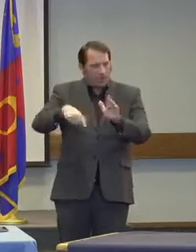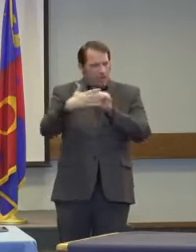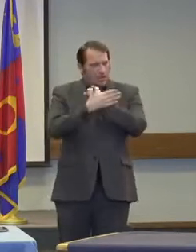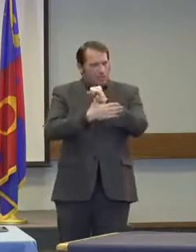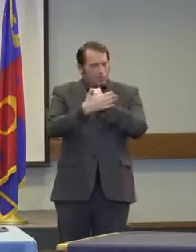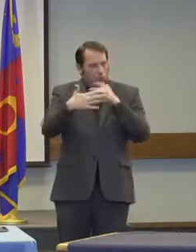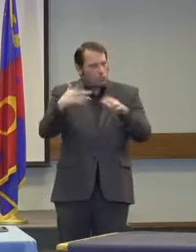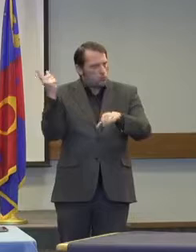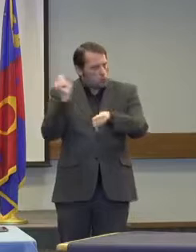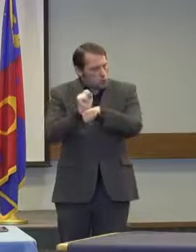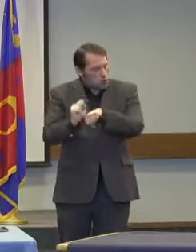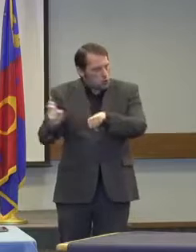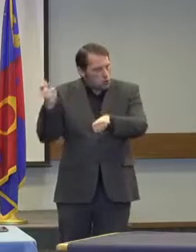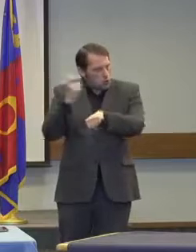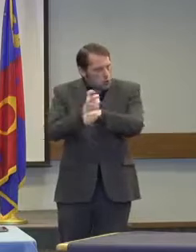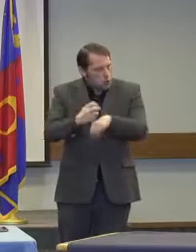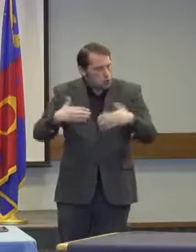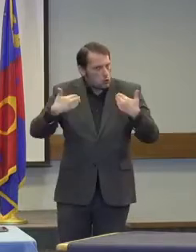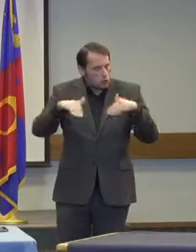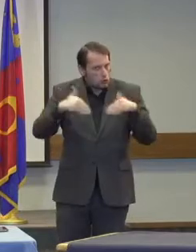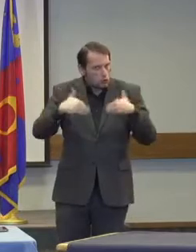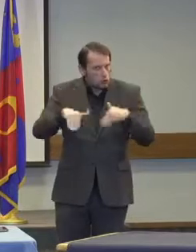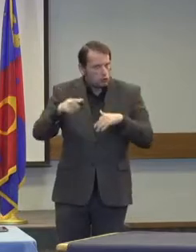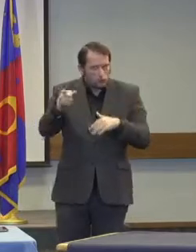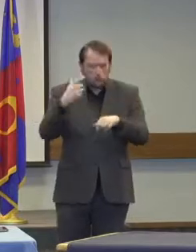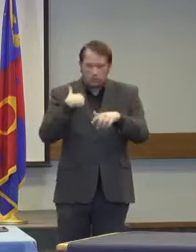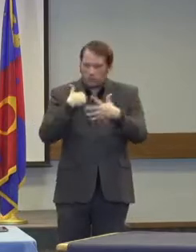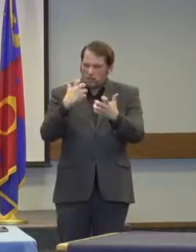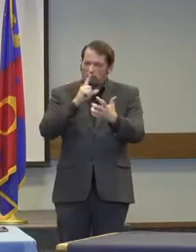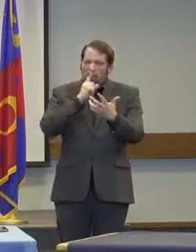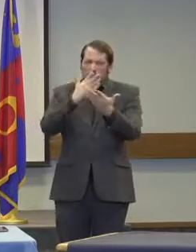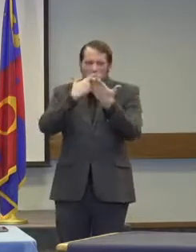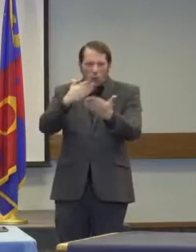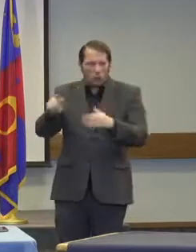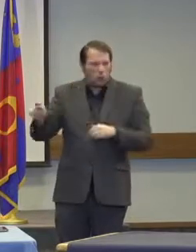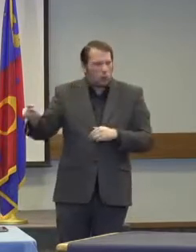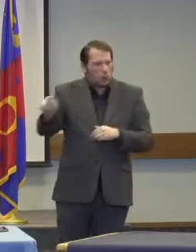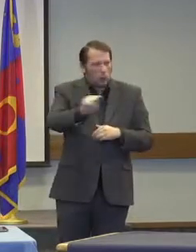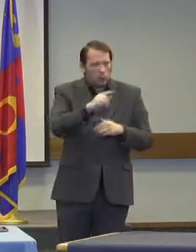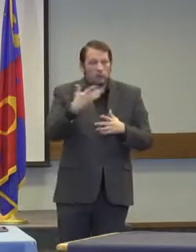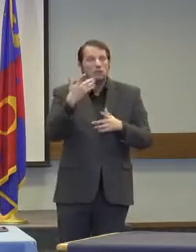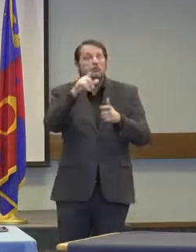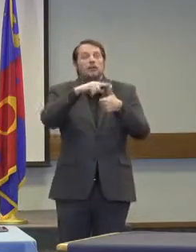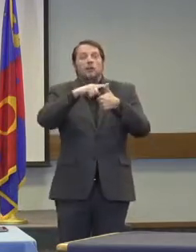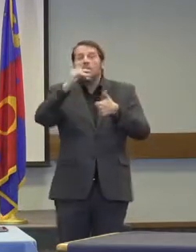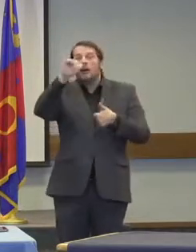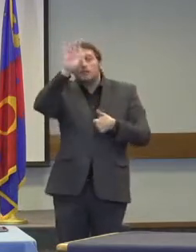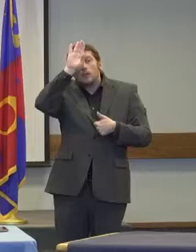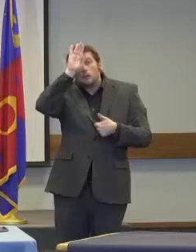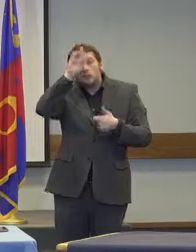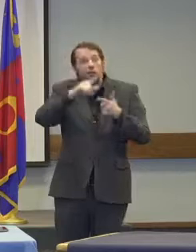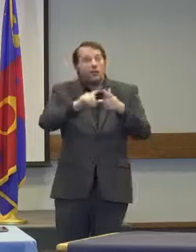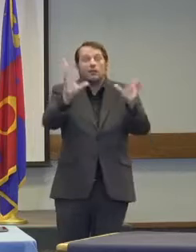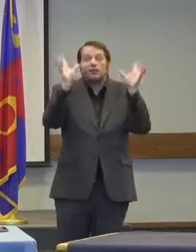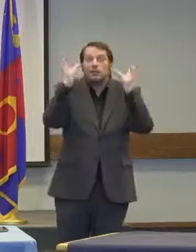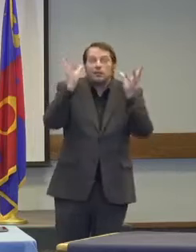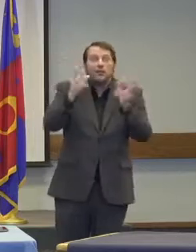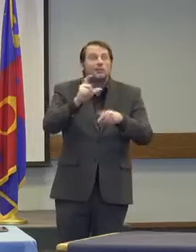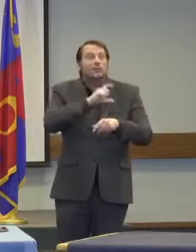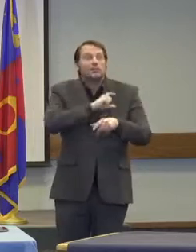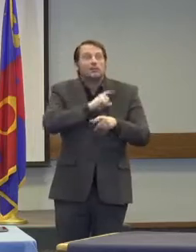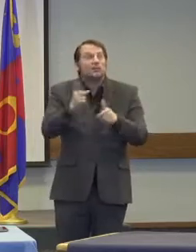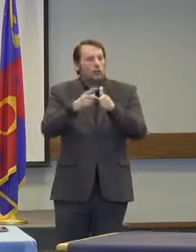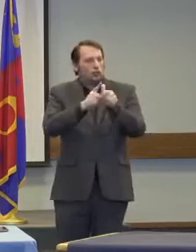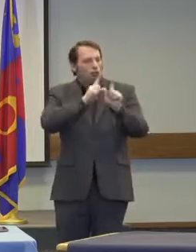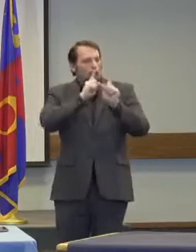working. And I want to thank our first responders and our firefighters. They are out there doing their job every